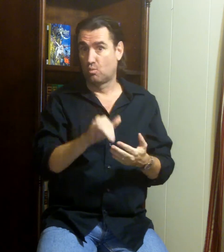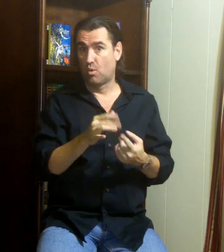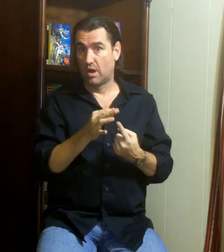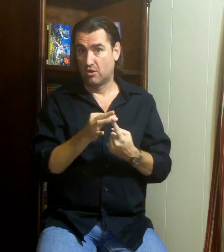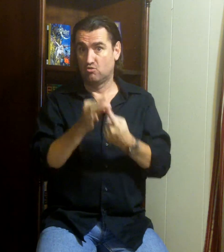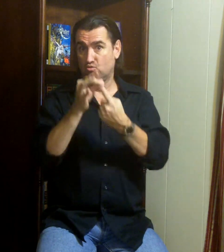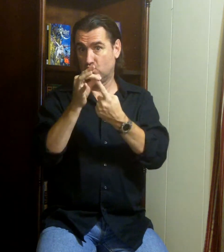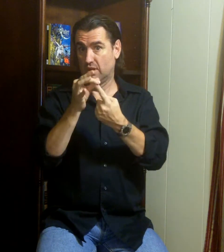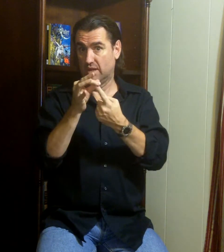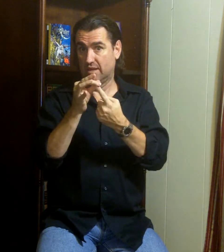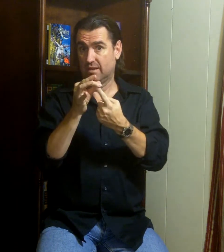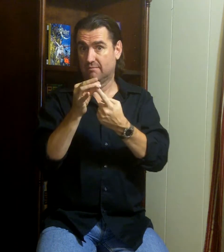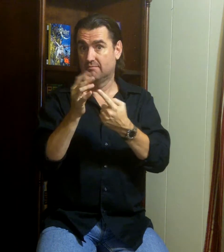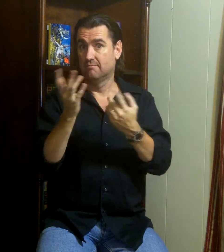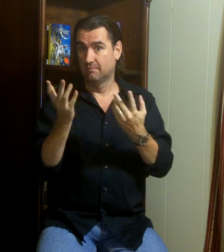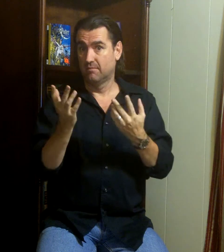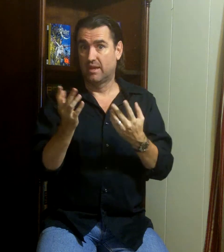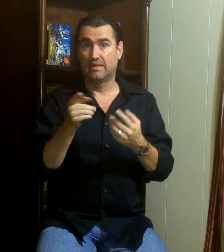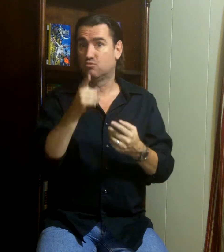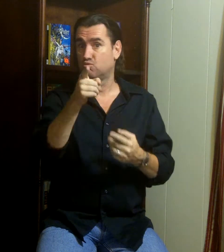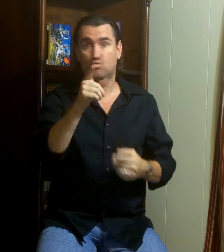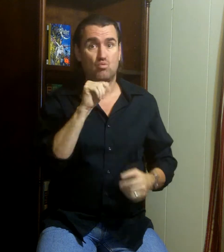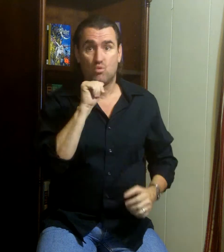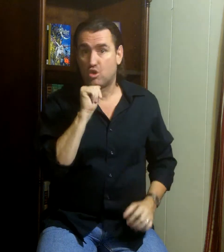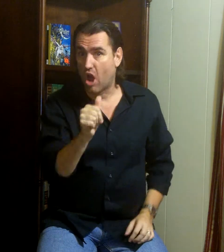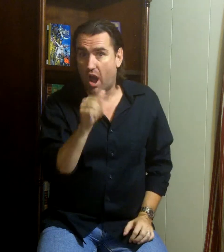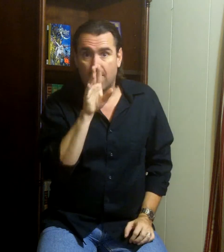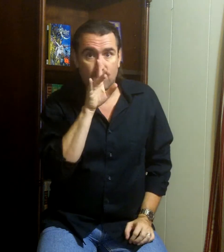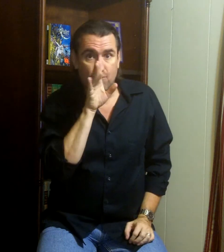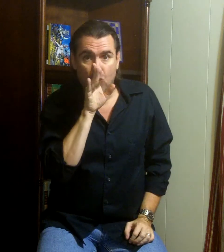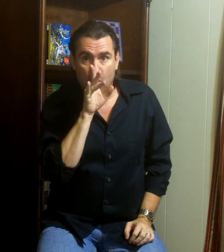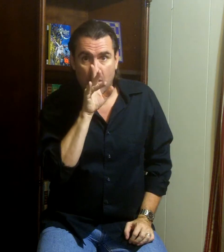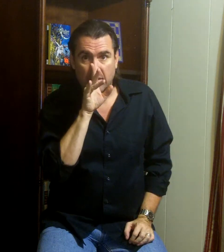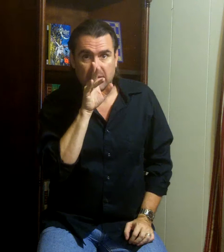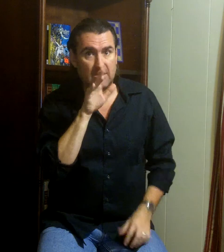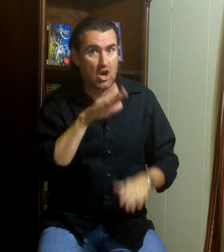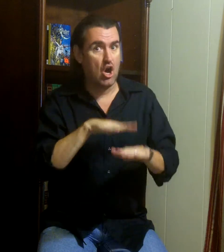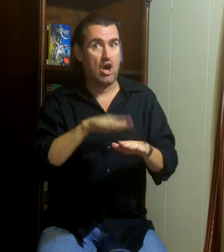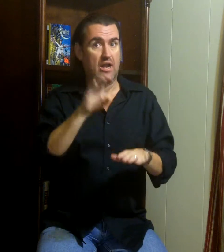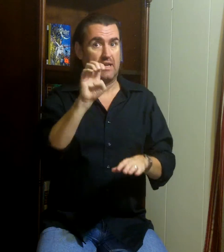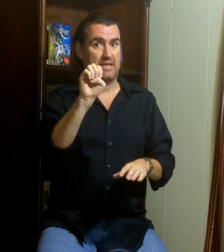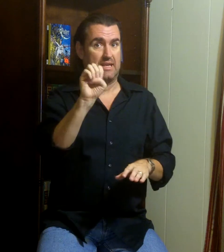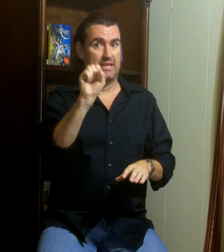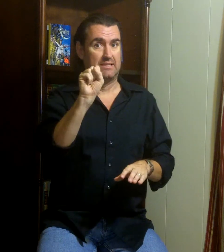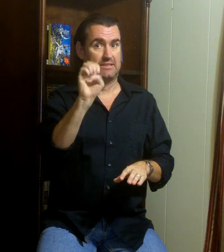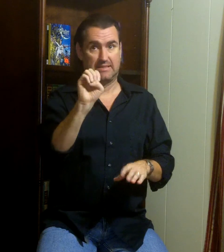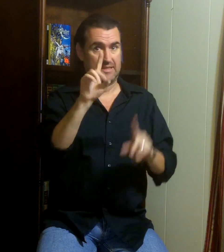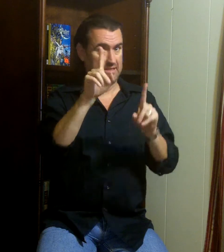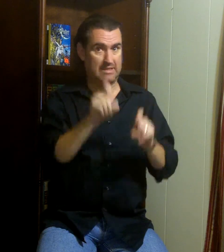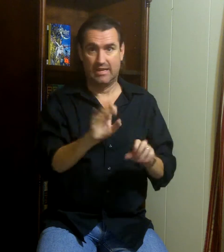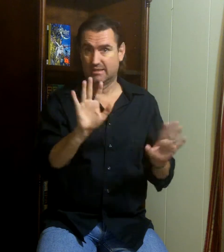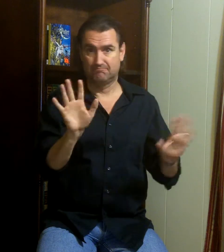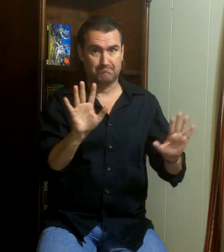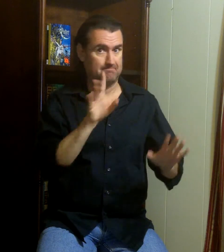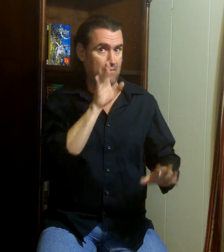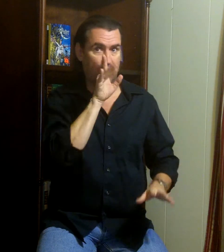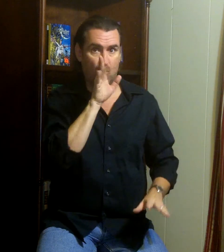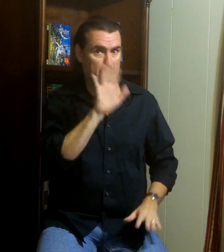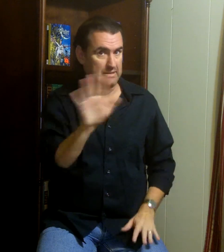portion of the test is, for one, there's no voicing in ESSE evaluation system. It is purely a